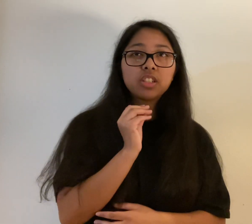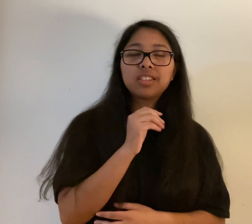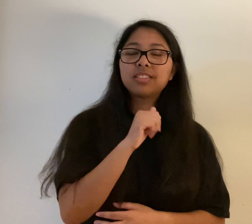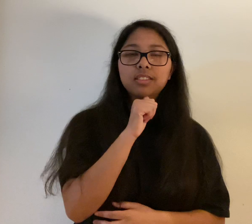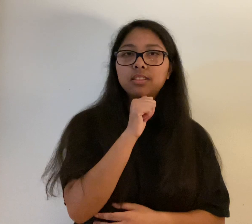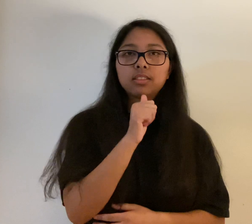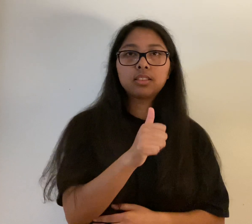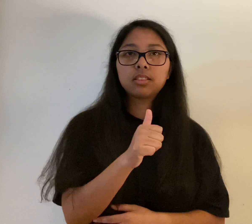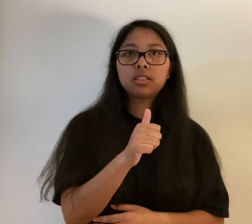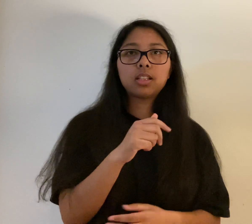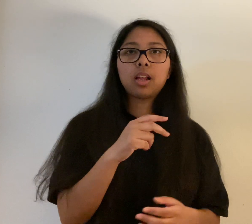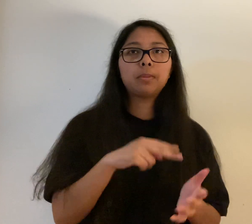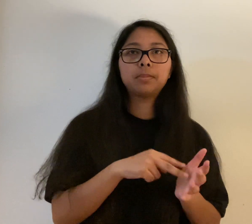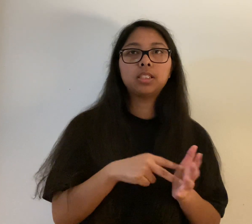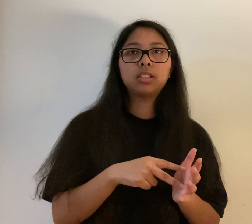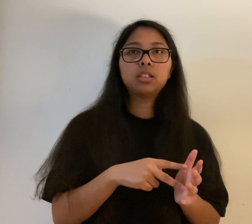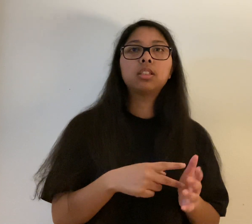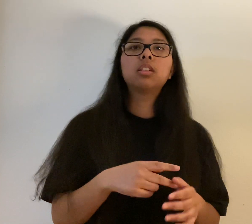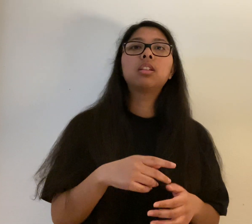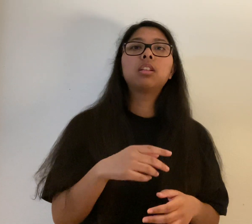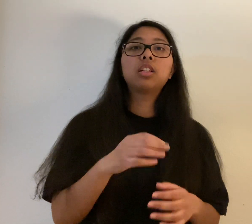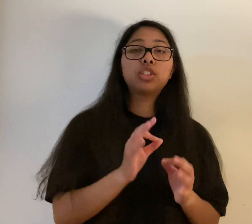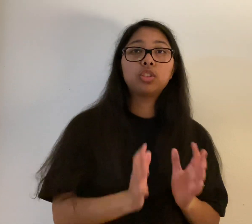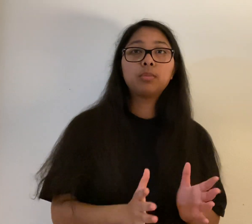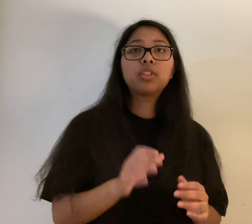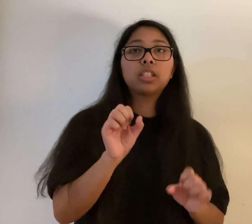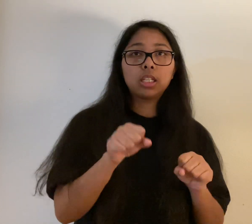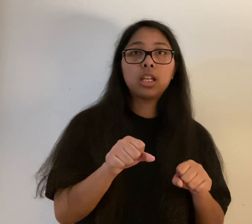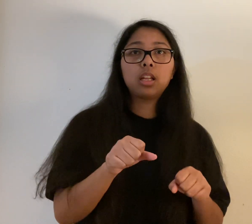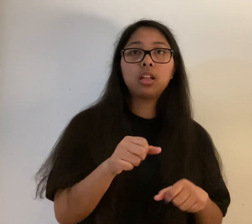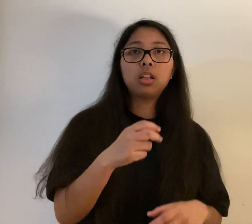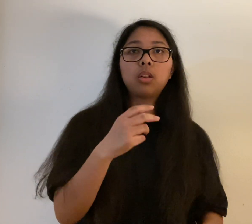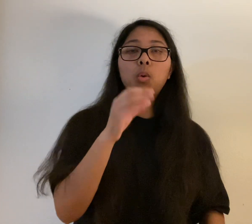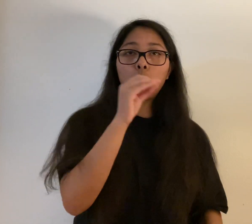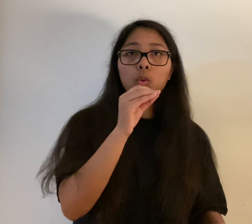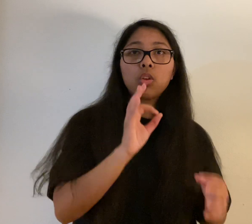interpreter for oral interpreting or for evaluating an oral interpreter.